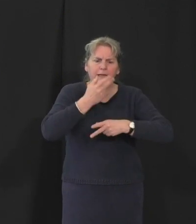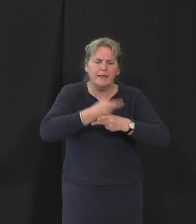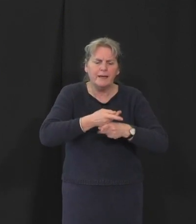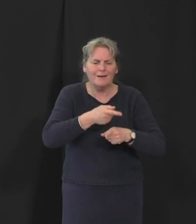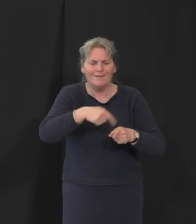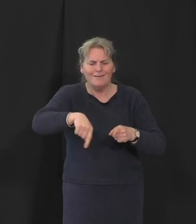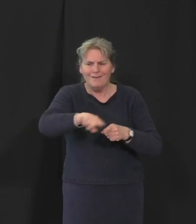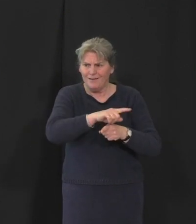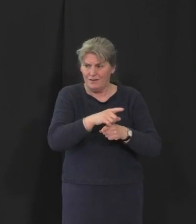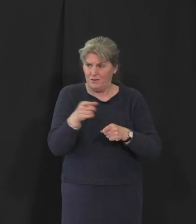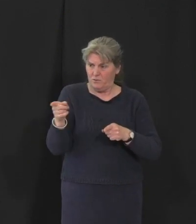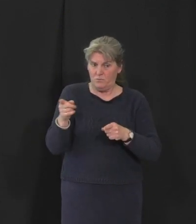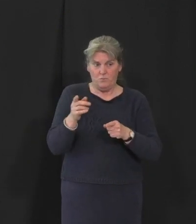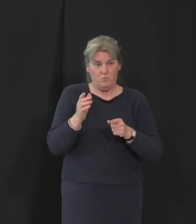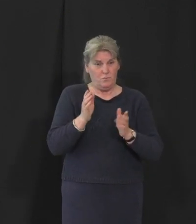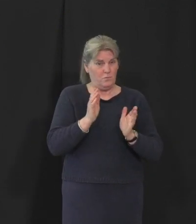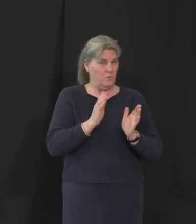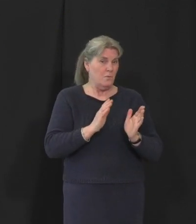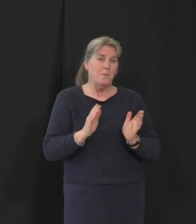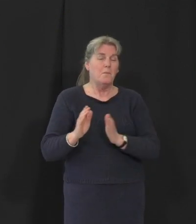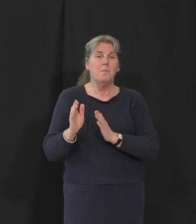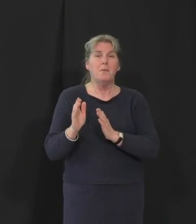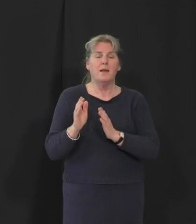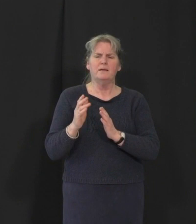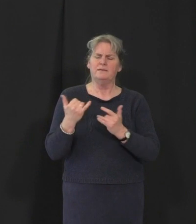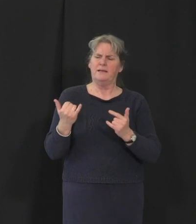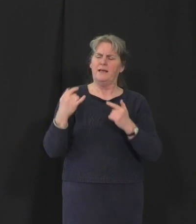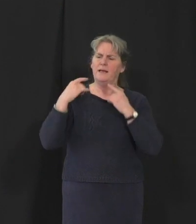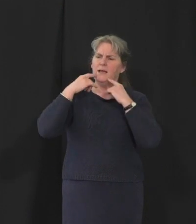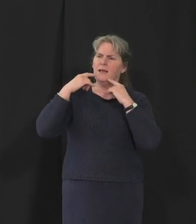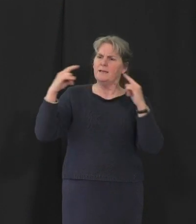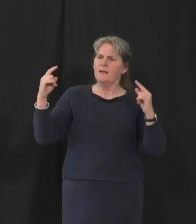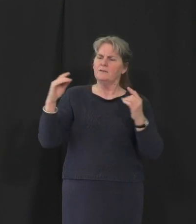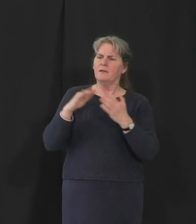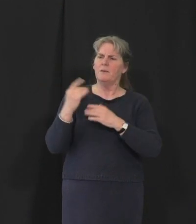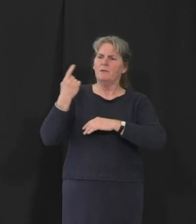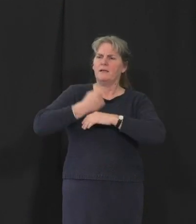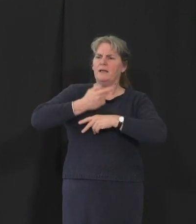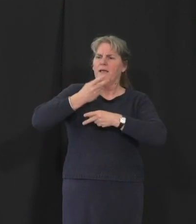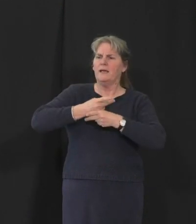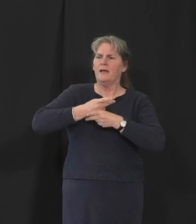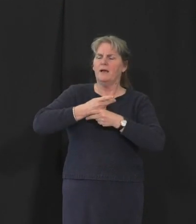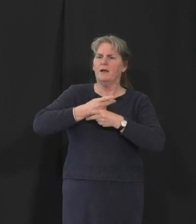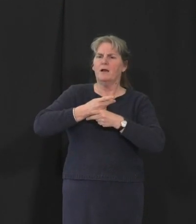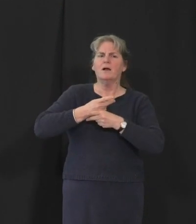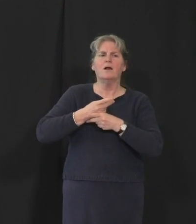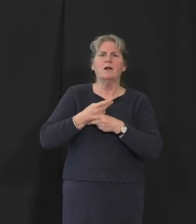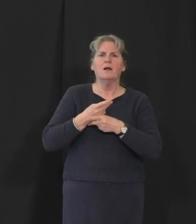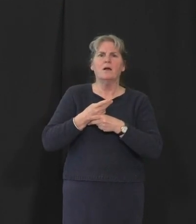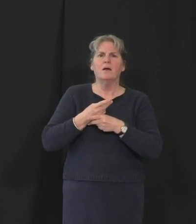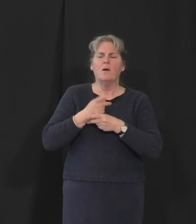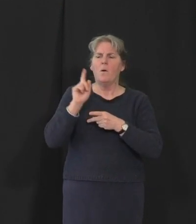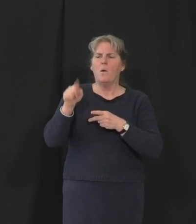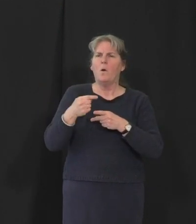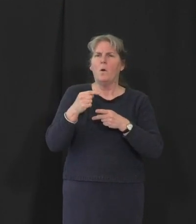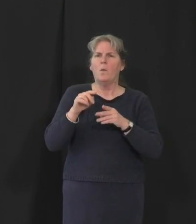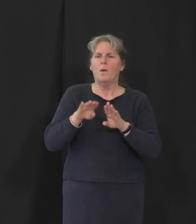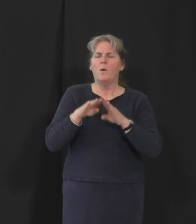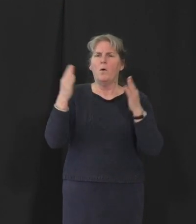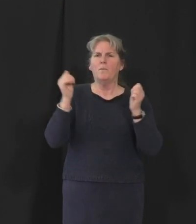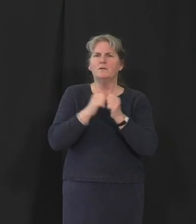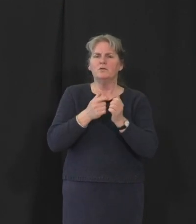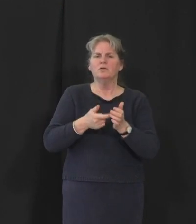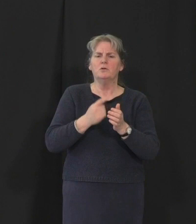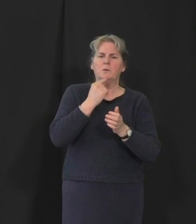this something that was planned? Like, there was an announcement today about daycares now being open to only open to the critical or